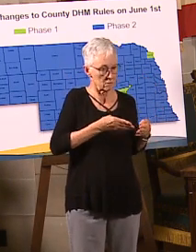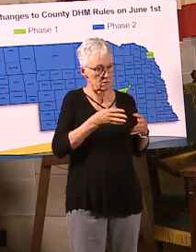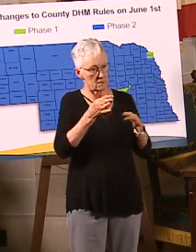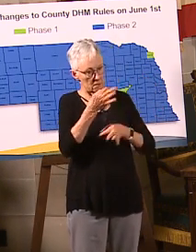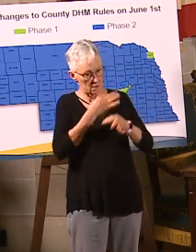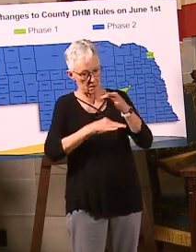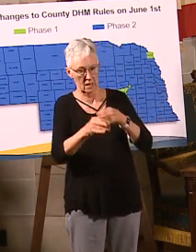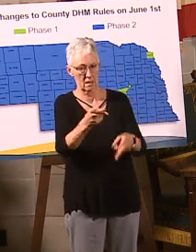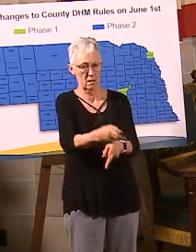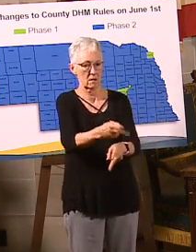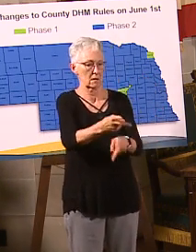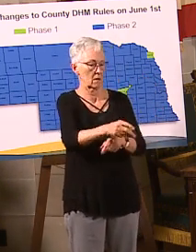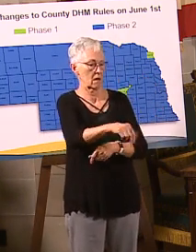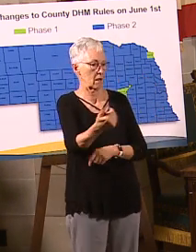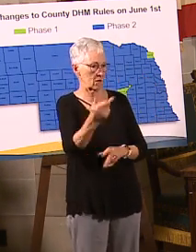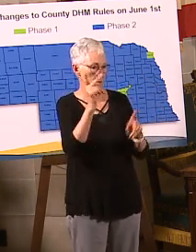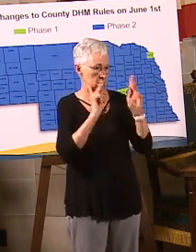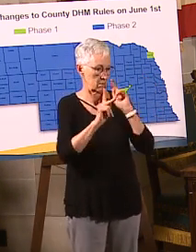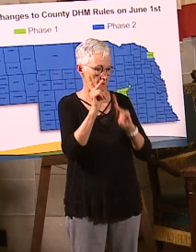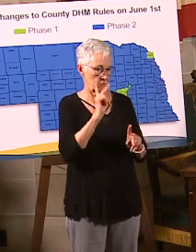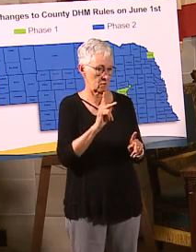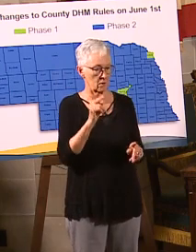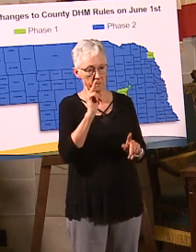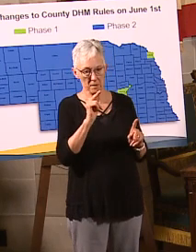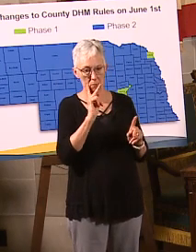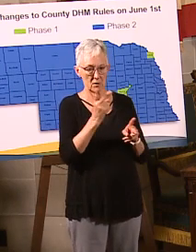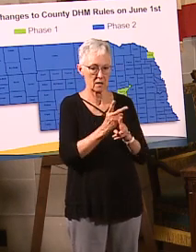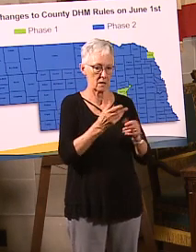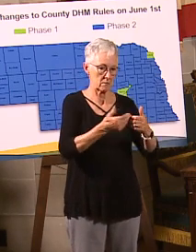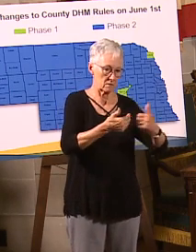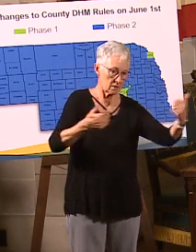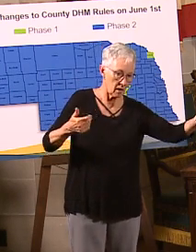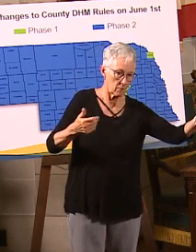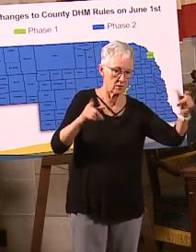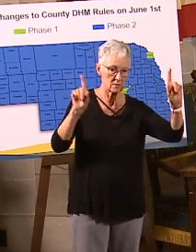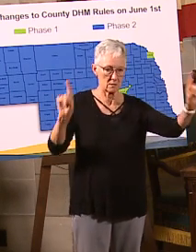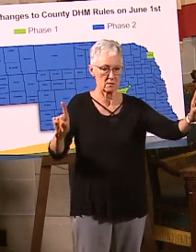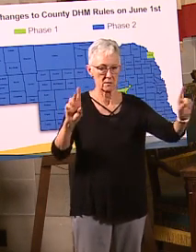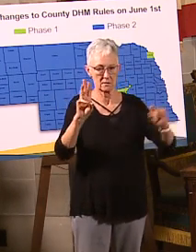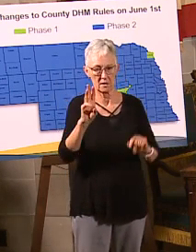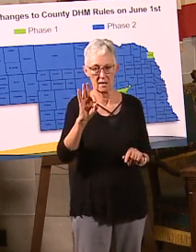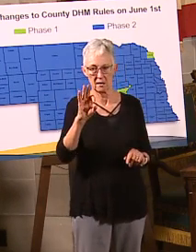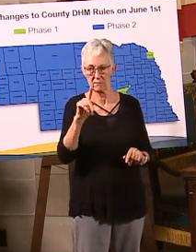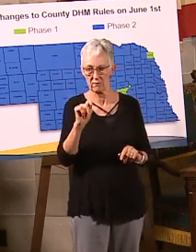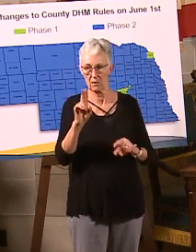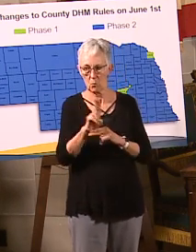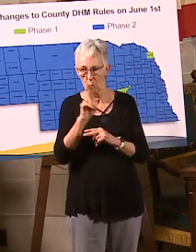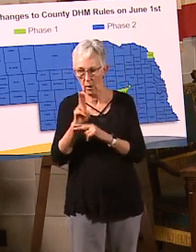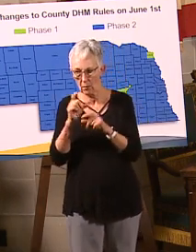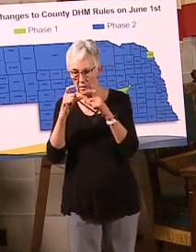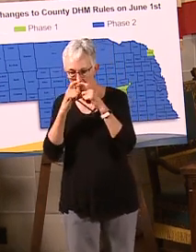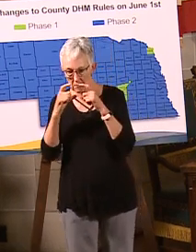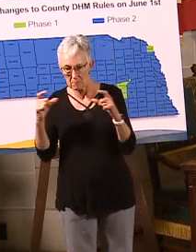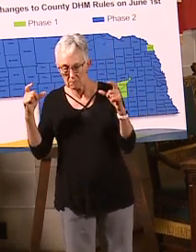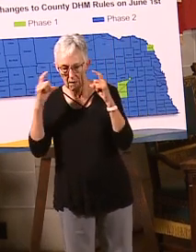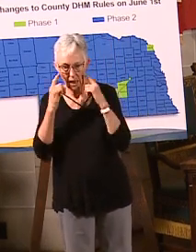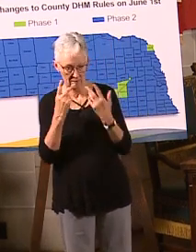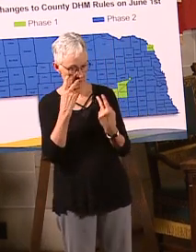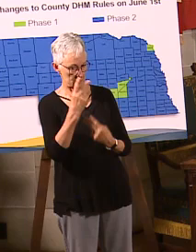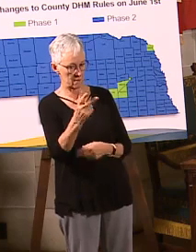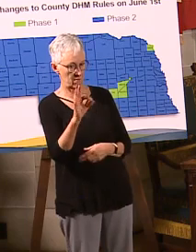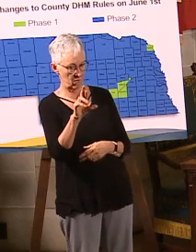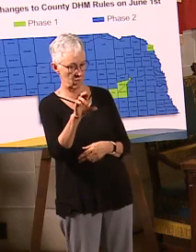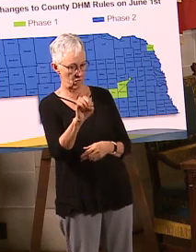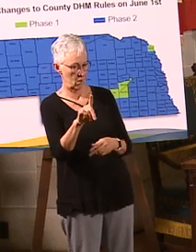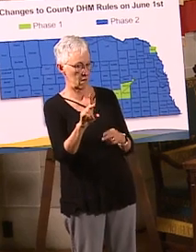the 10-person rule, wearing masks in public. I see Fred's got his mask on already again. Good job, Fred. So thank you to all of you for